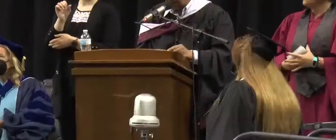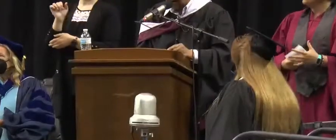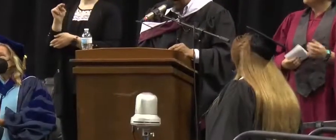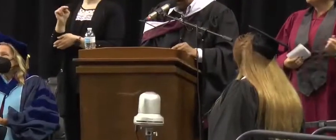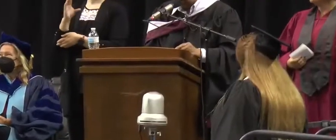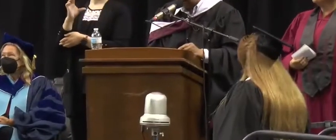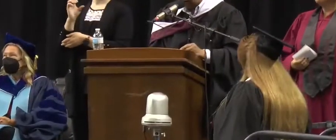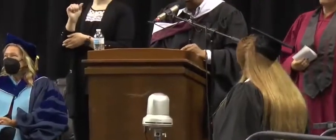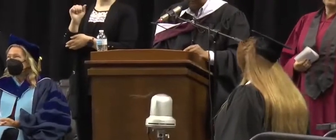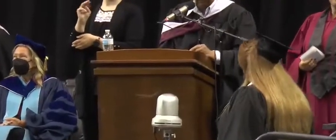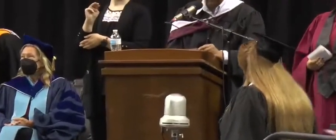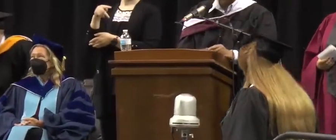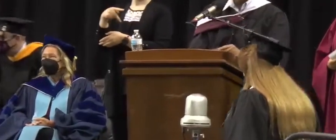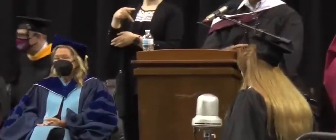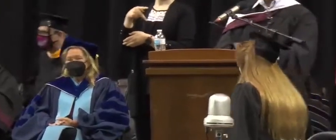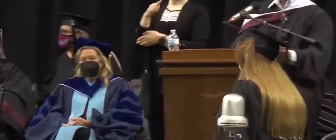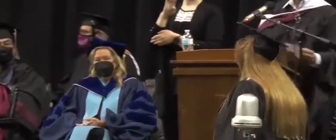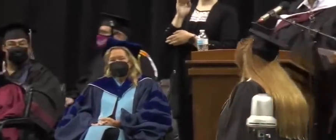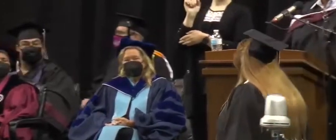Susan Campbell.